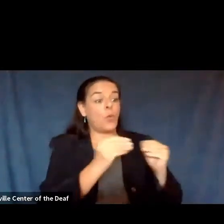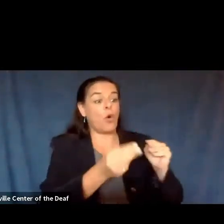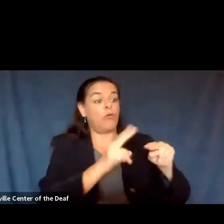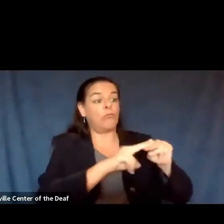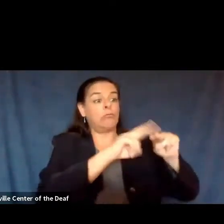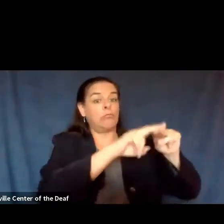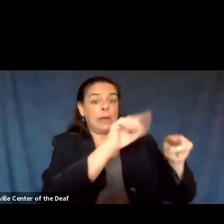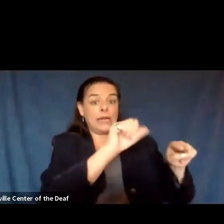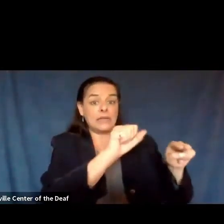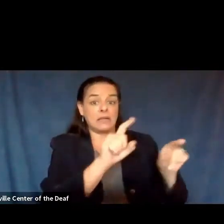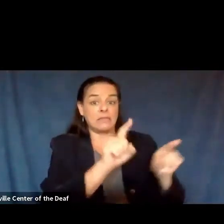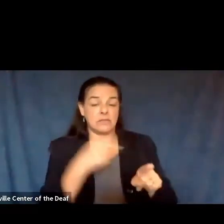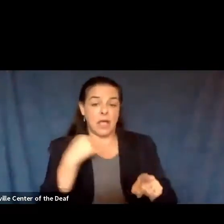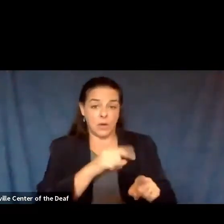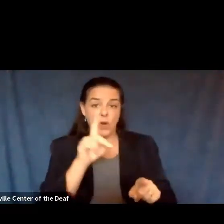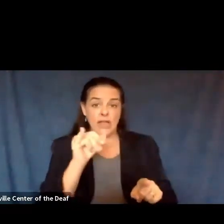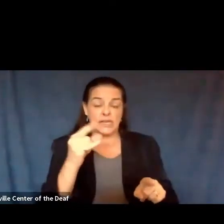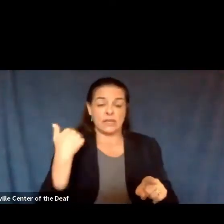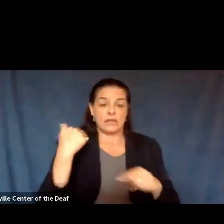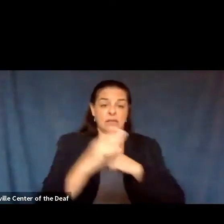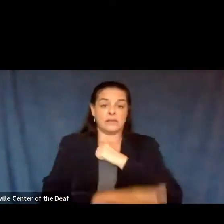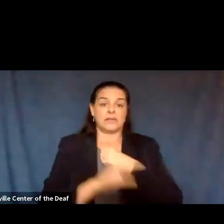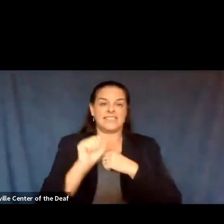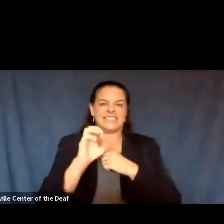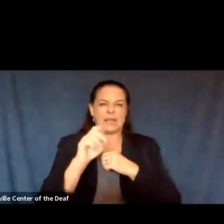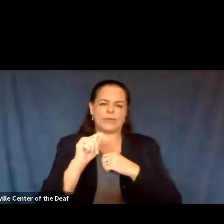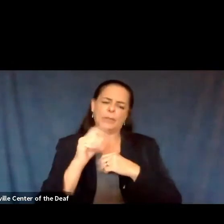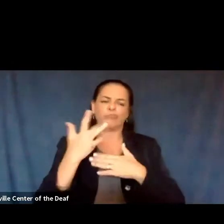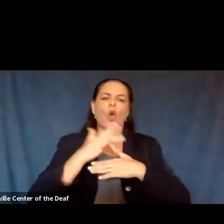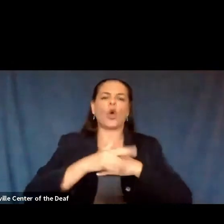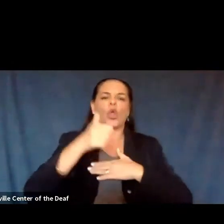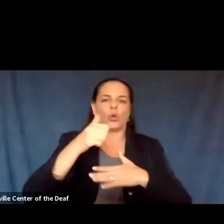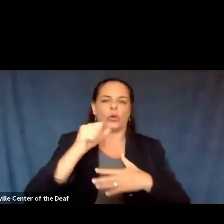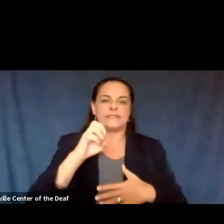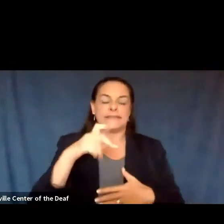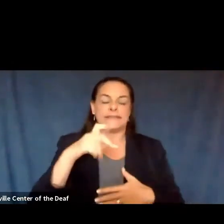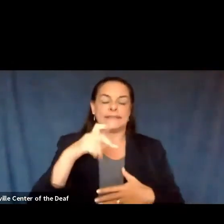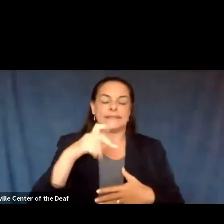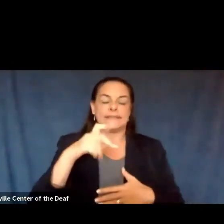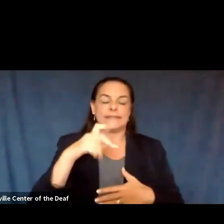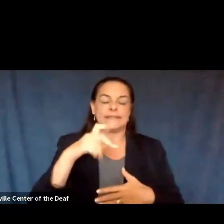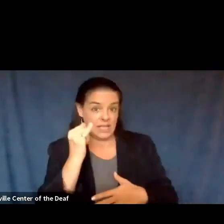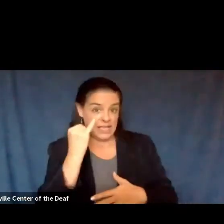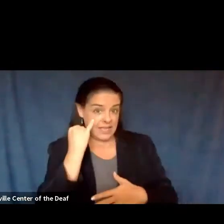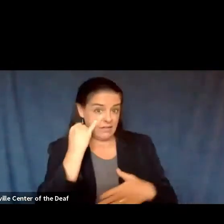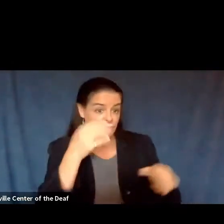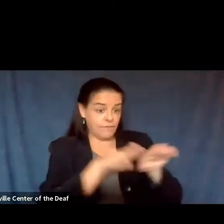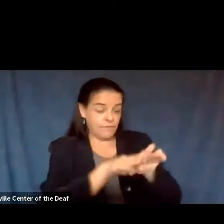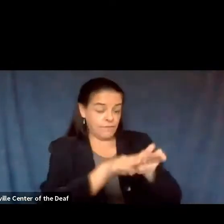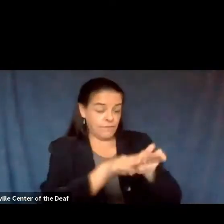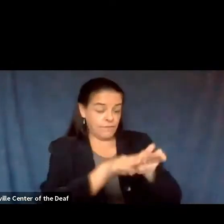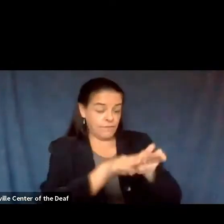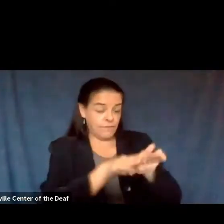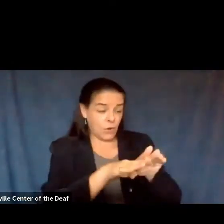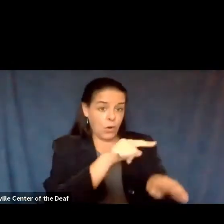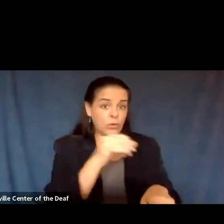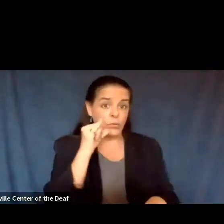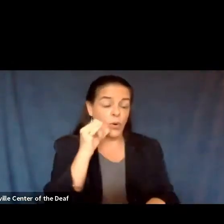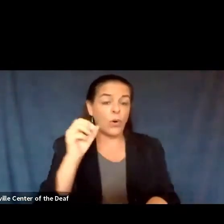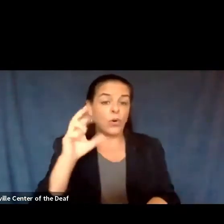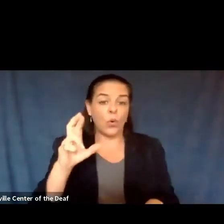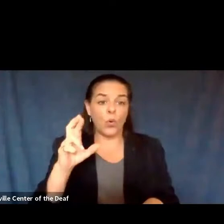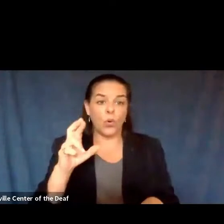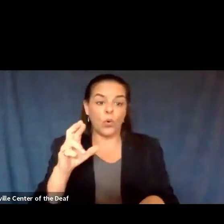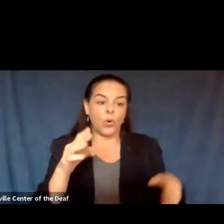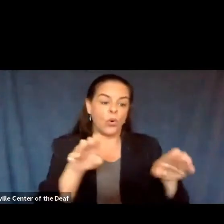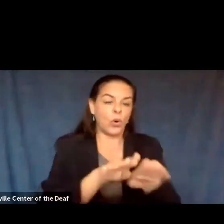earlier in September, what they have seen if they close the bars or they close